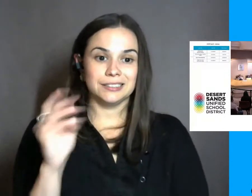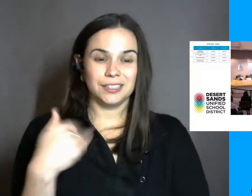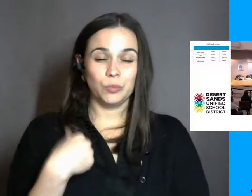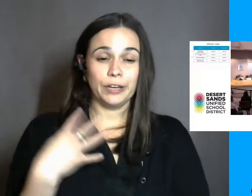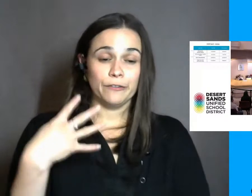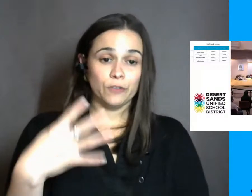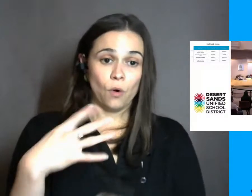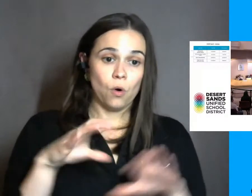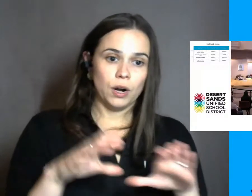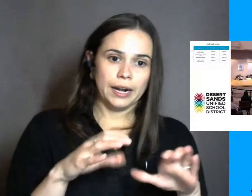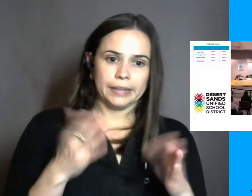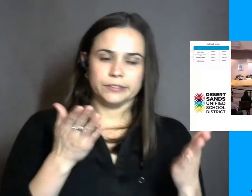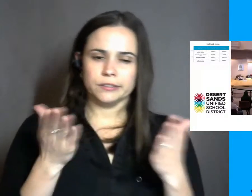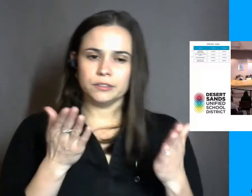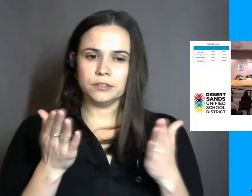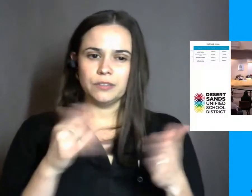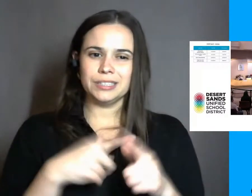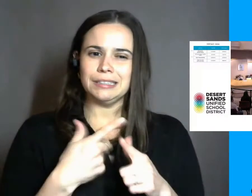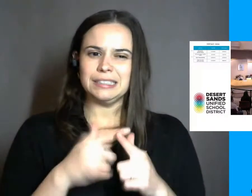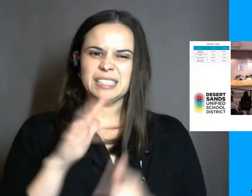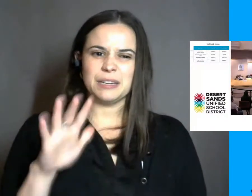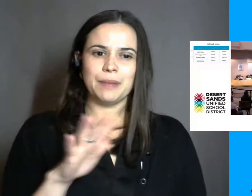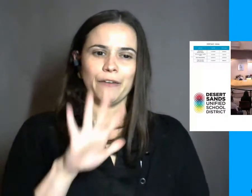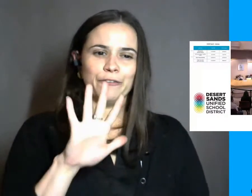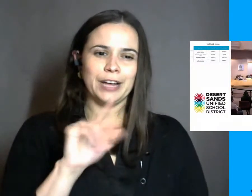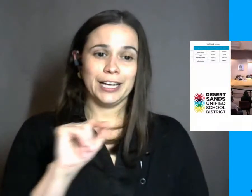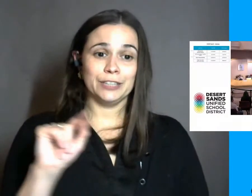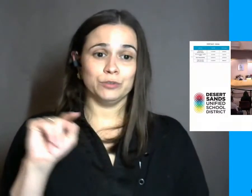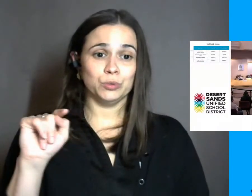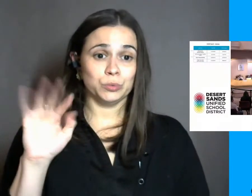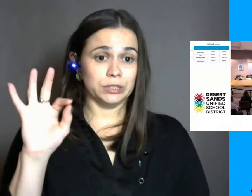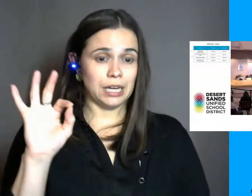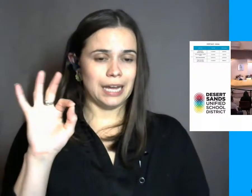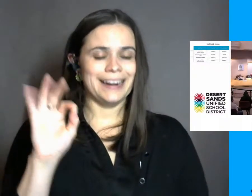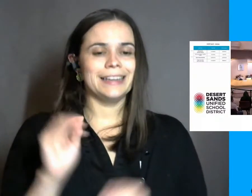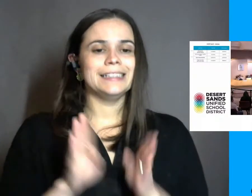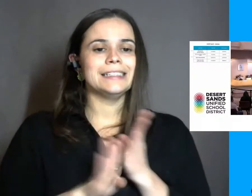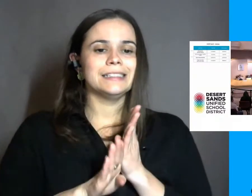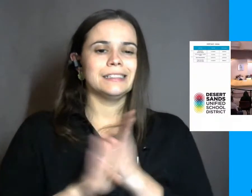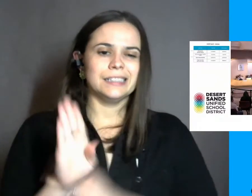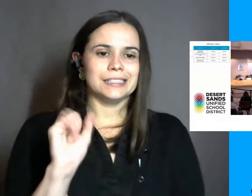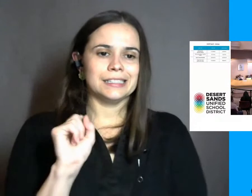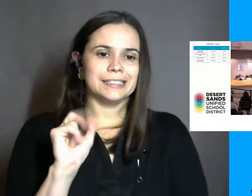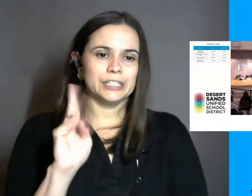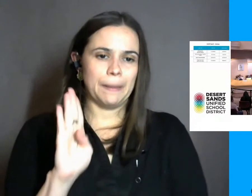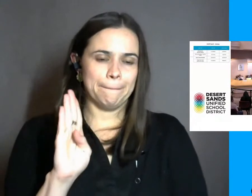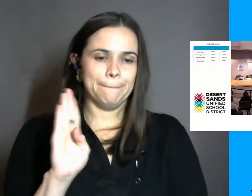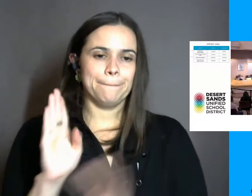and again, about 5 to 9 subcategories per action.